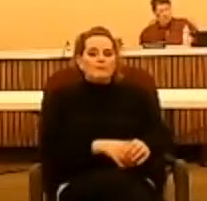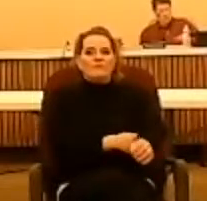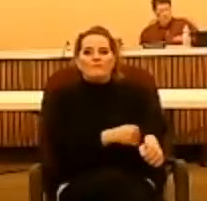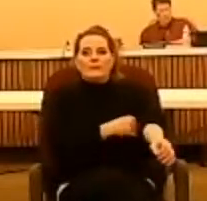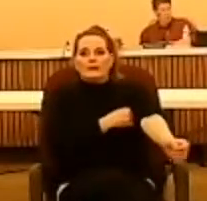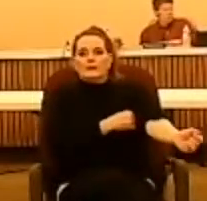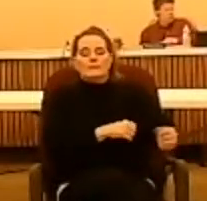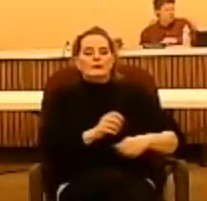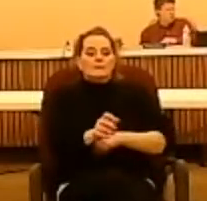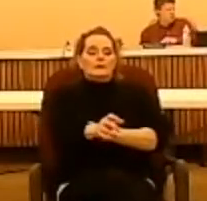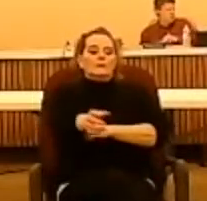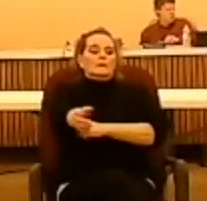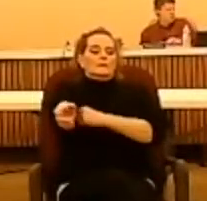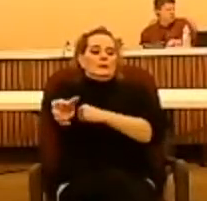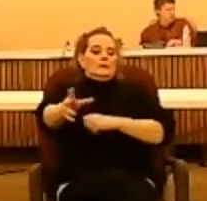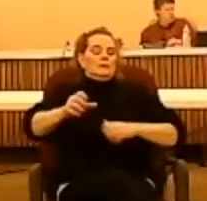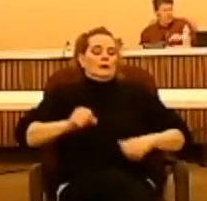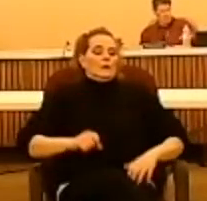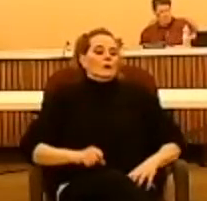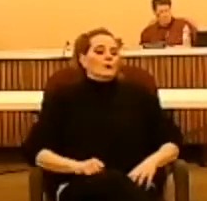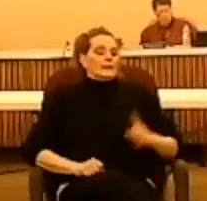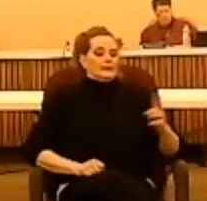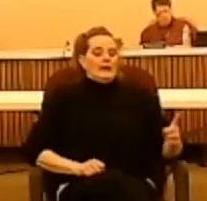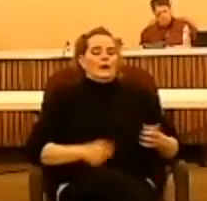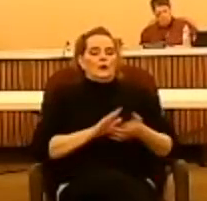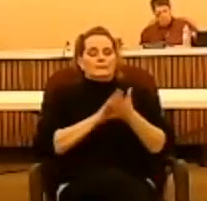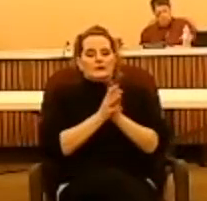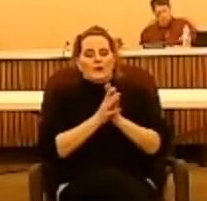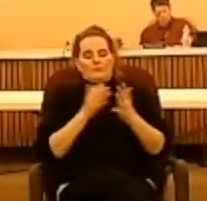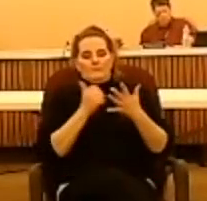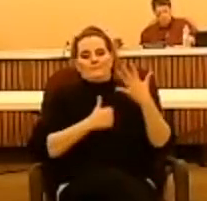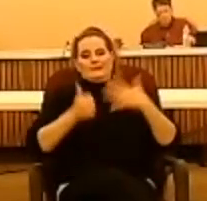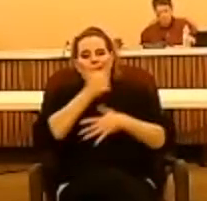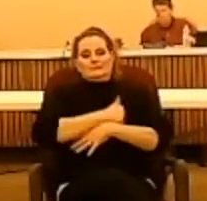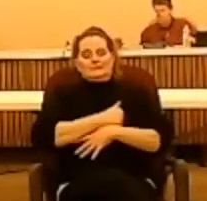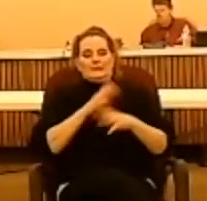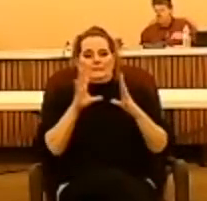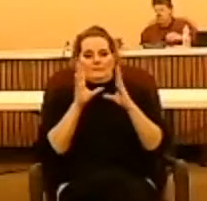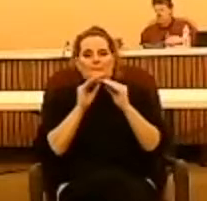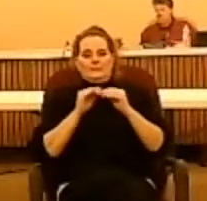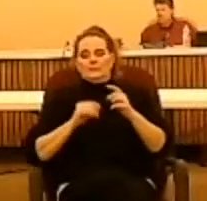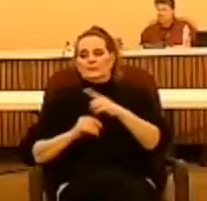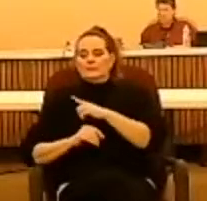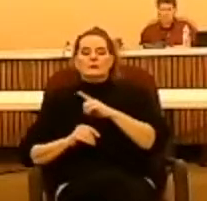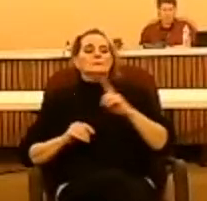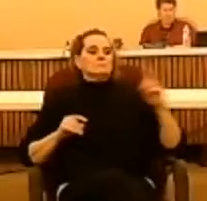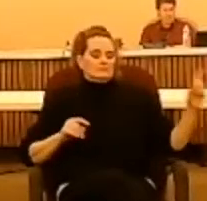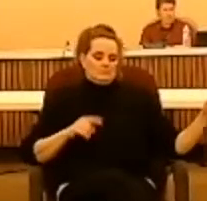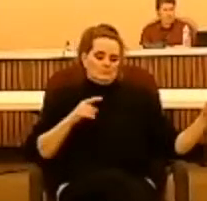And can I get a motion to move to executive session? So moved. Seconded.